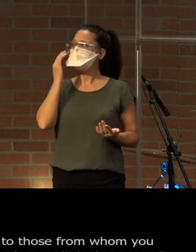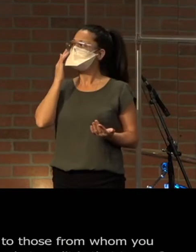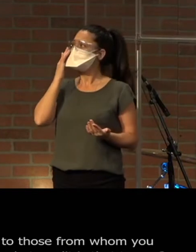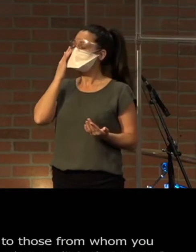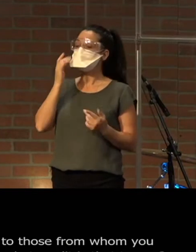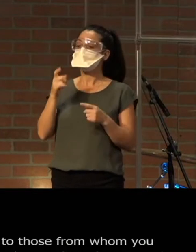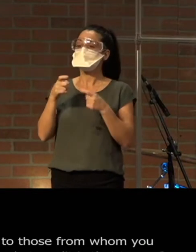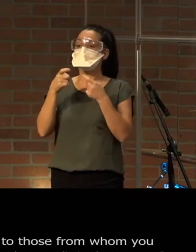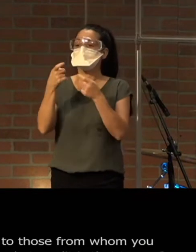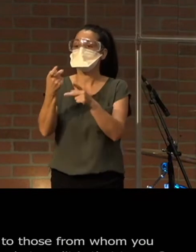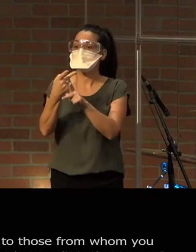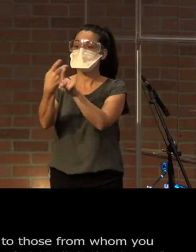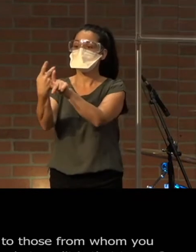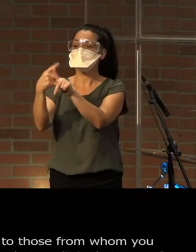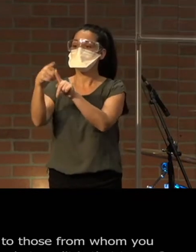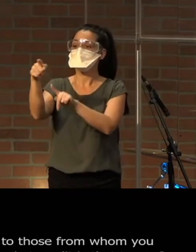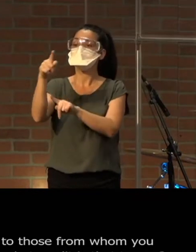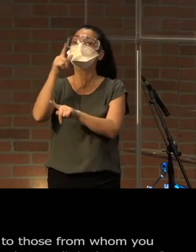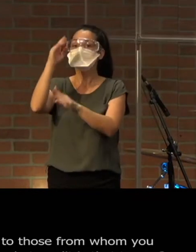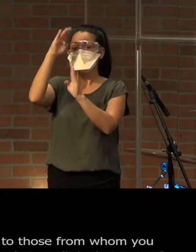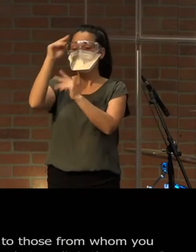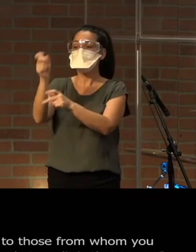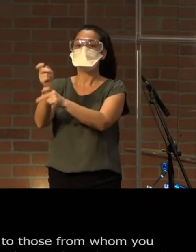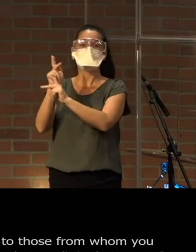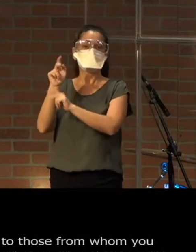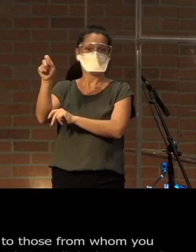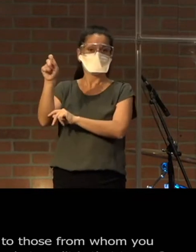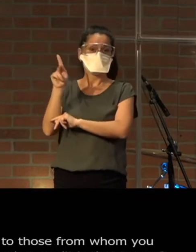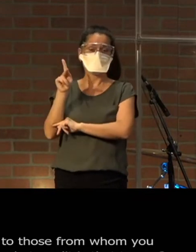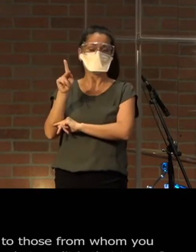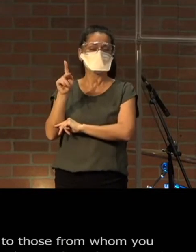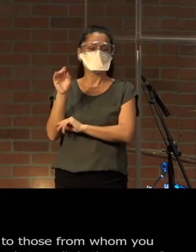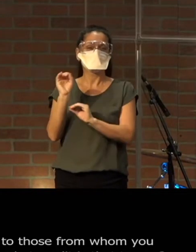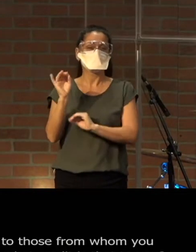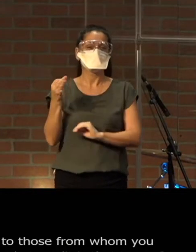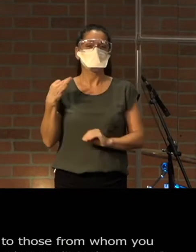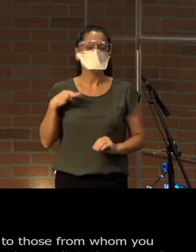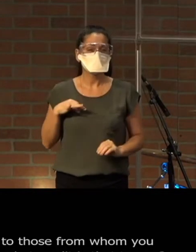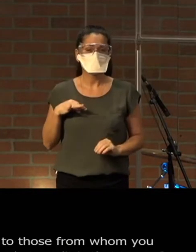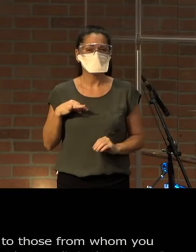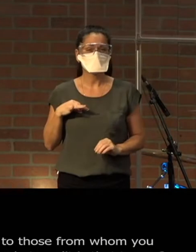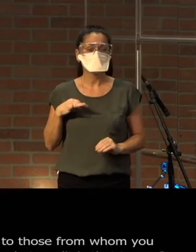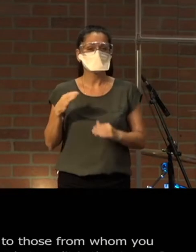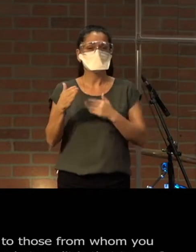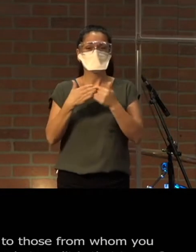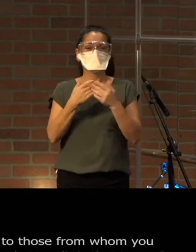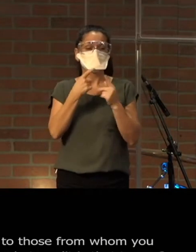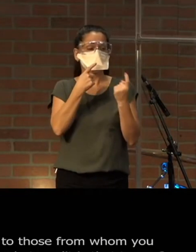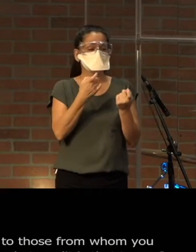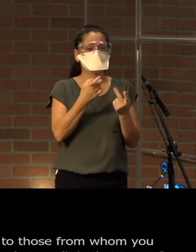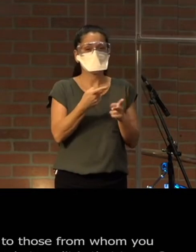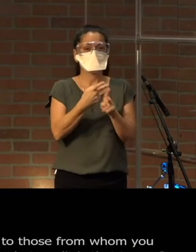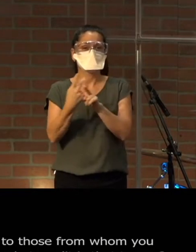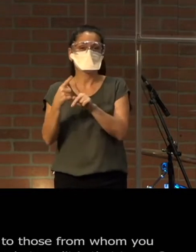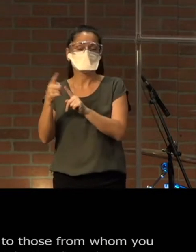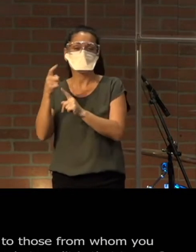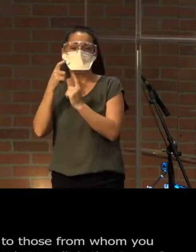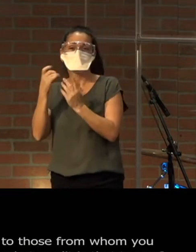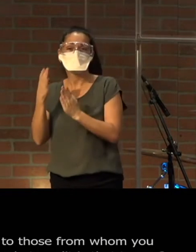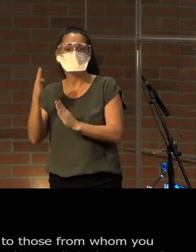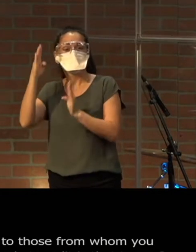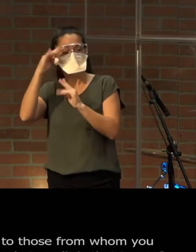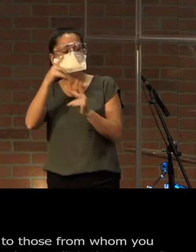repayment, what credit is that to you? Even sinners lend to sinners, expecting to be